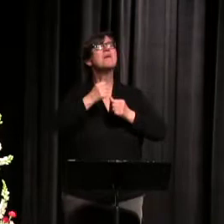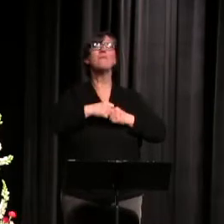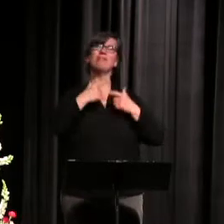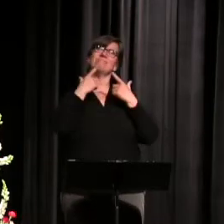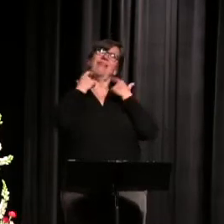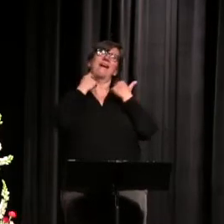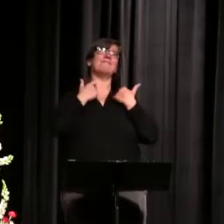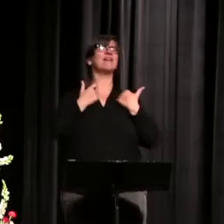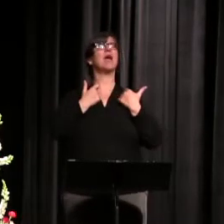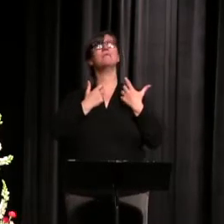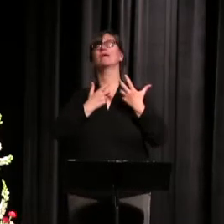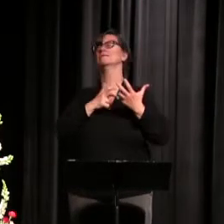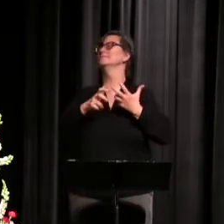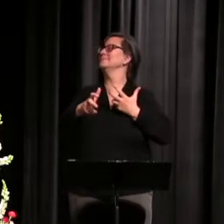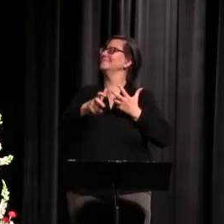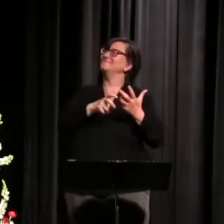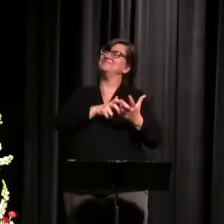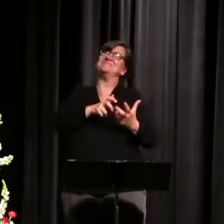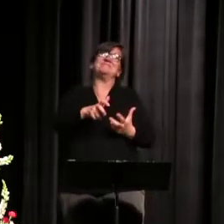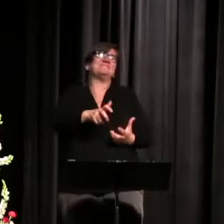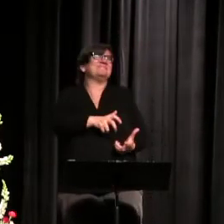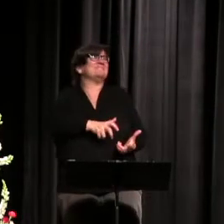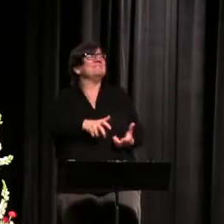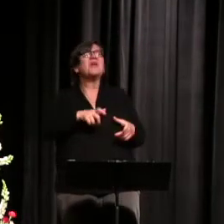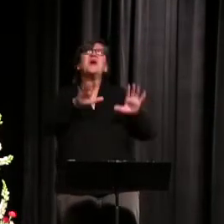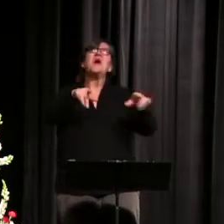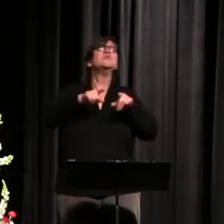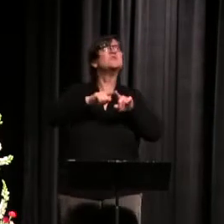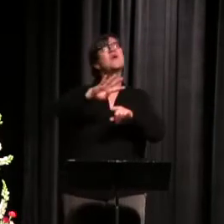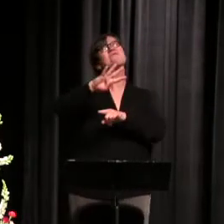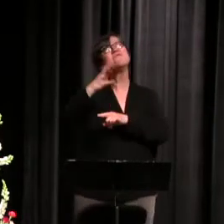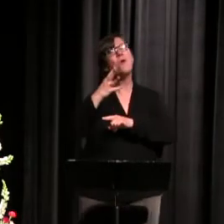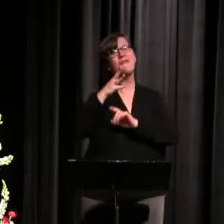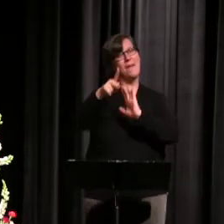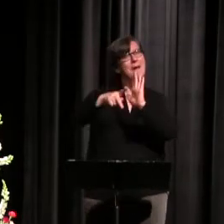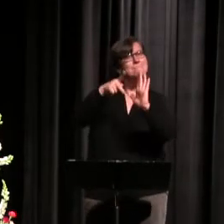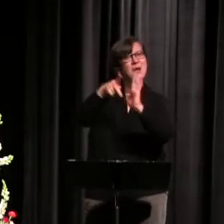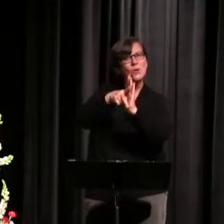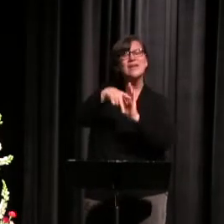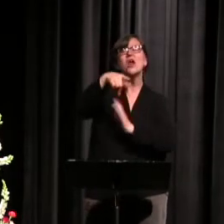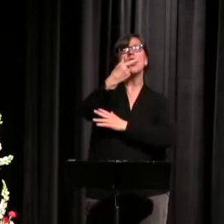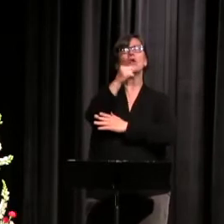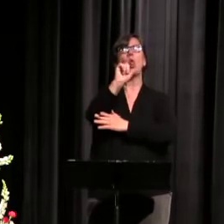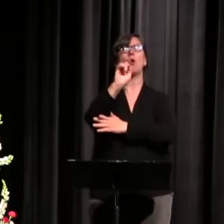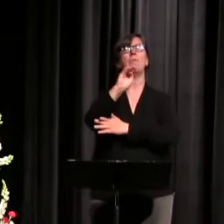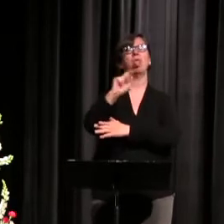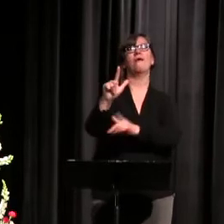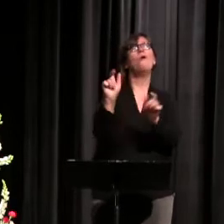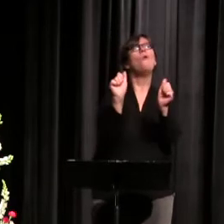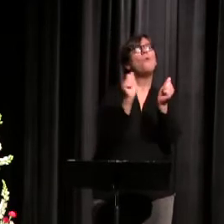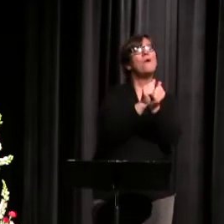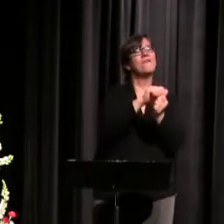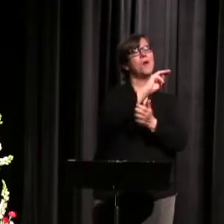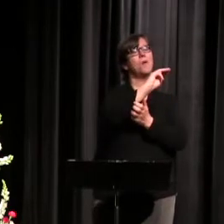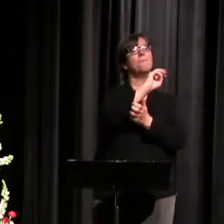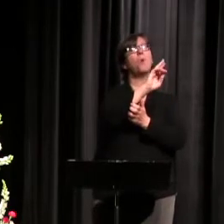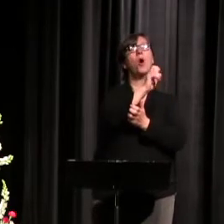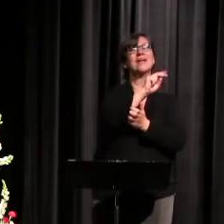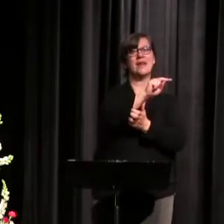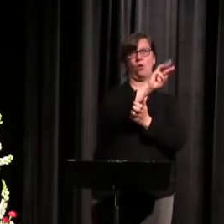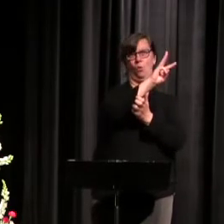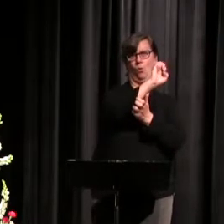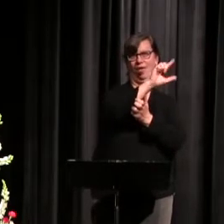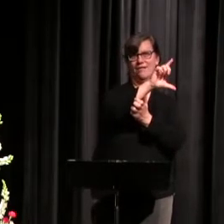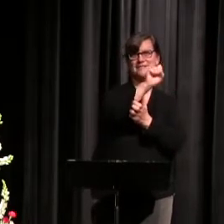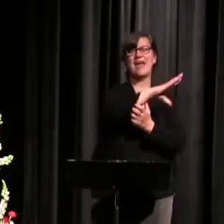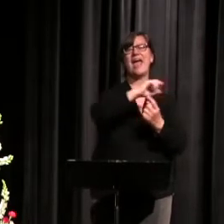laughing uncontrollably in fourth period global with Morgan Wells and Jack Lindstrom to the point